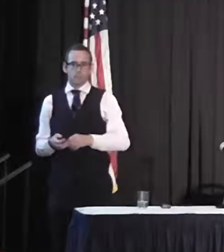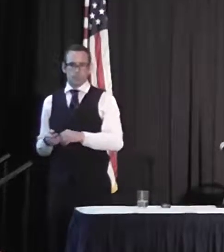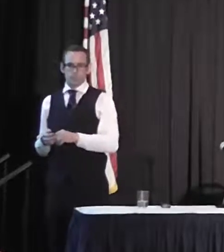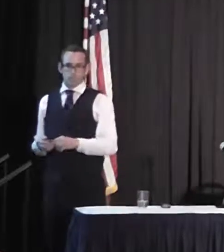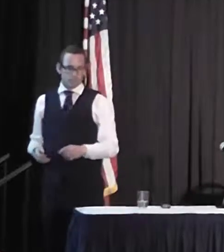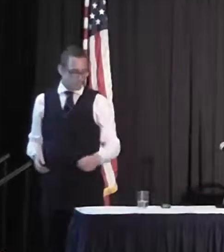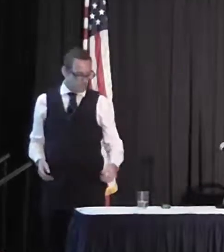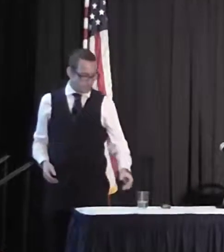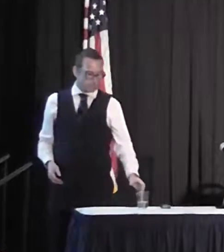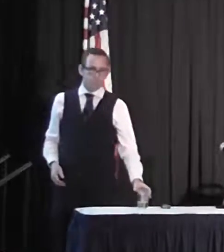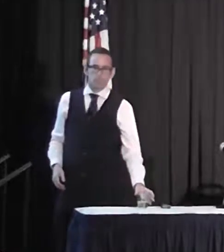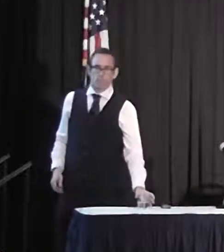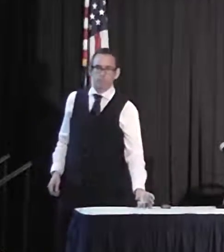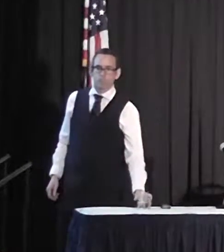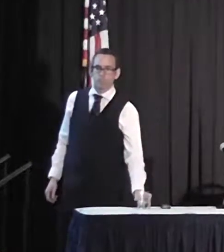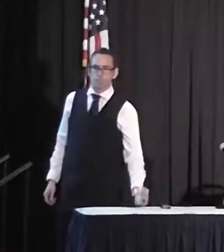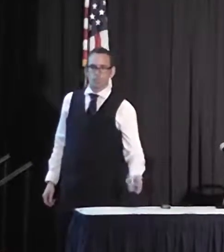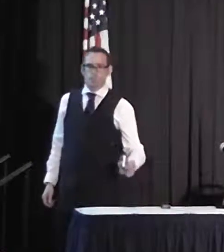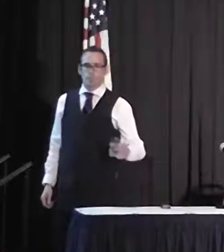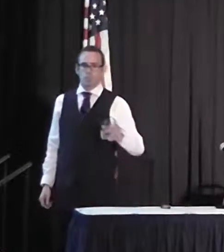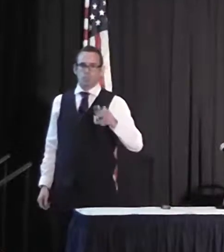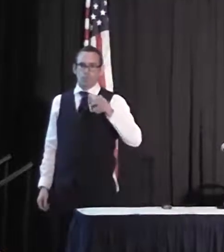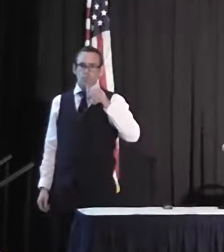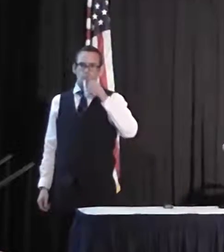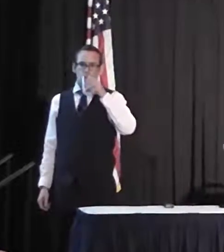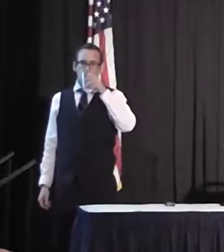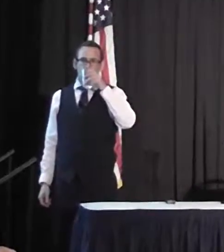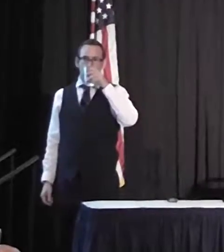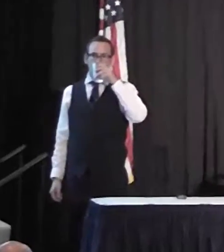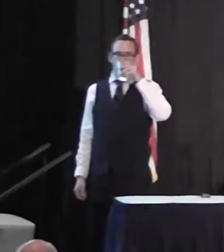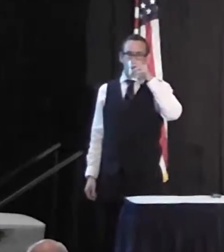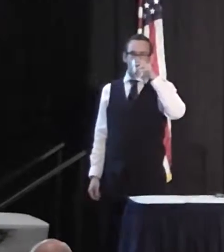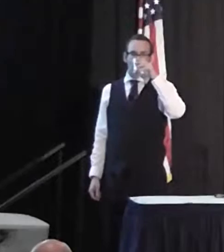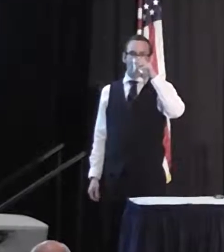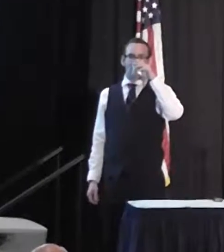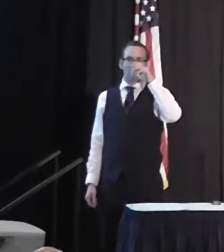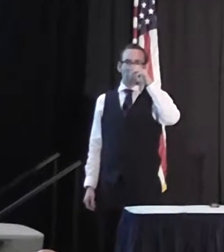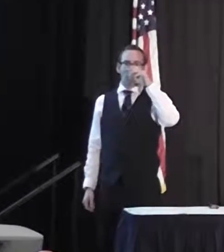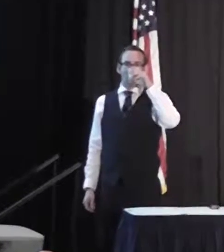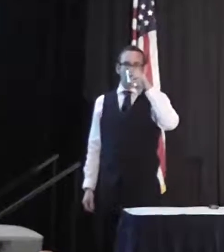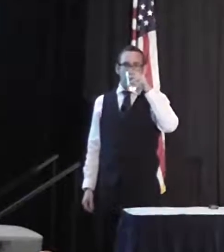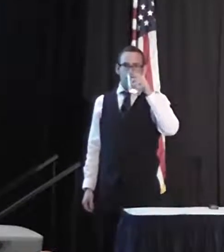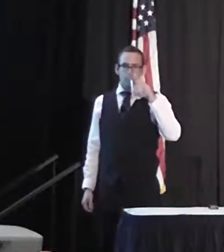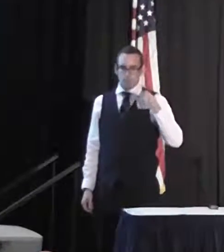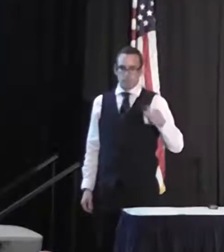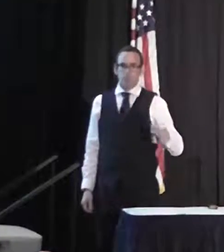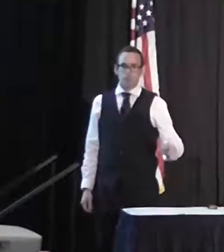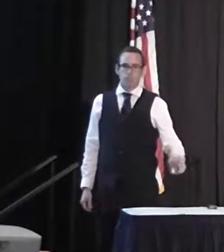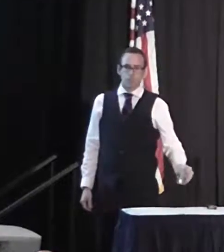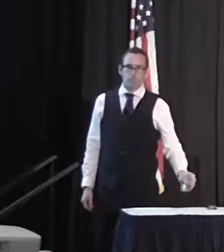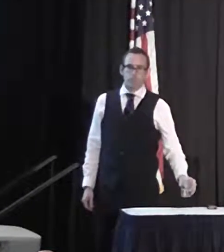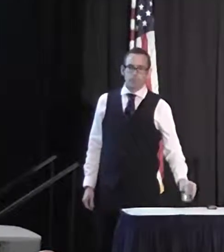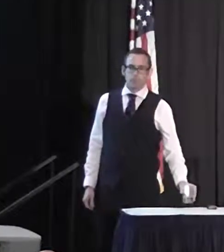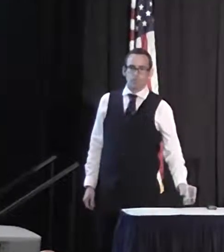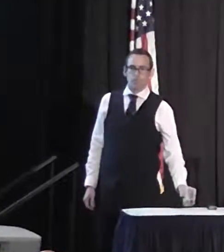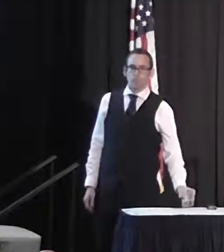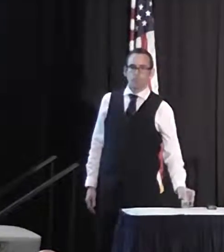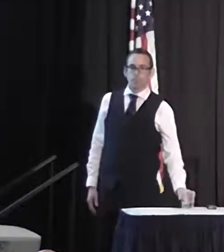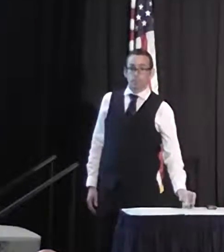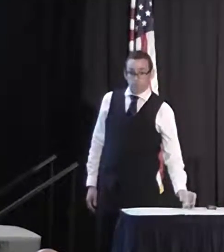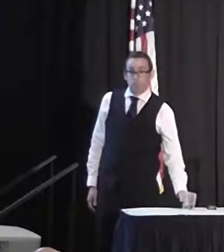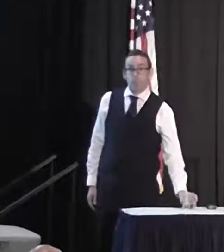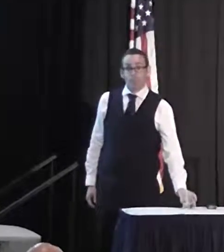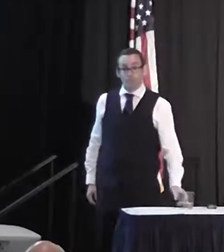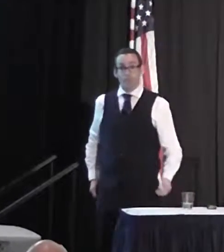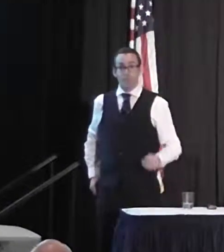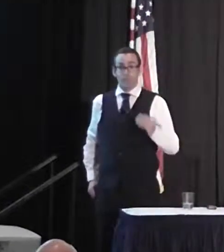Yeah, John. Yeah, on your gas price, we showed prices from different areas. You used the Henry Hub price, which is obviously higher than, you